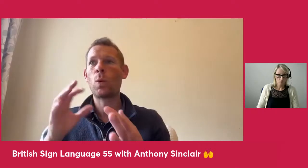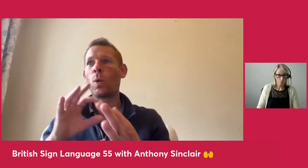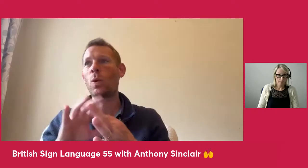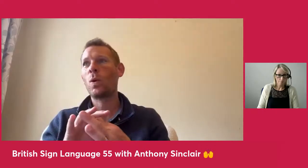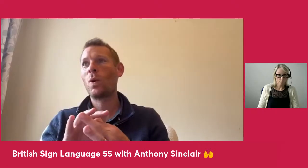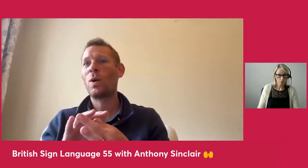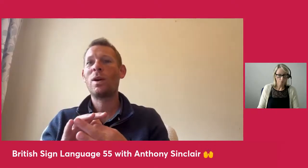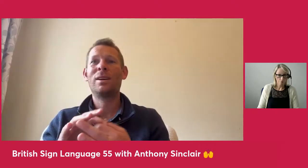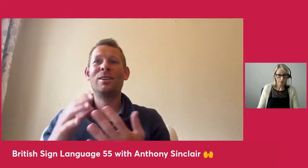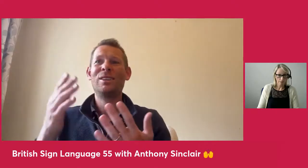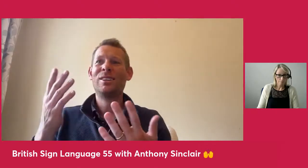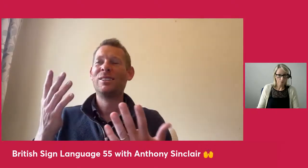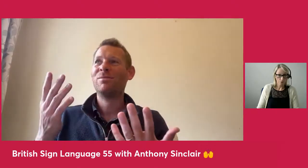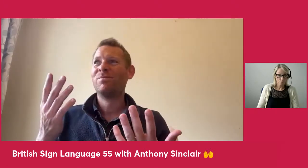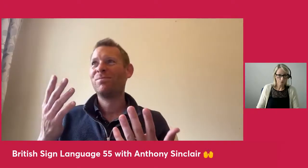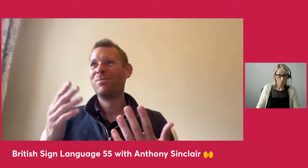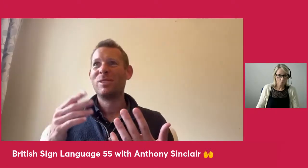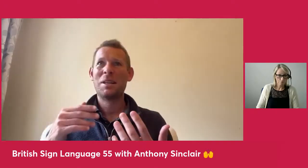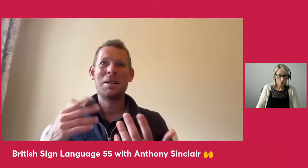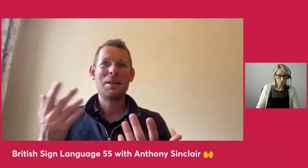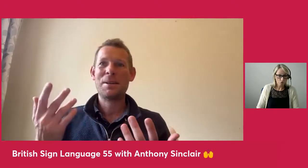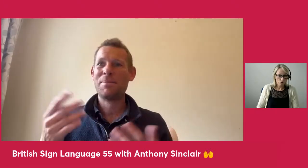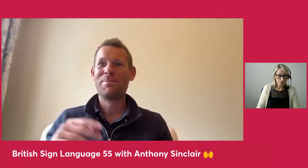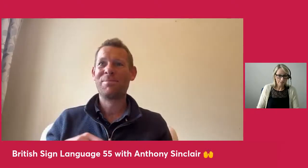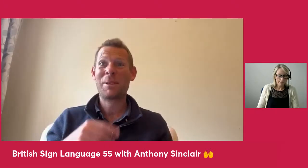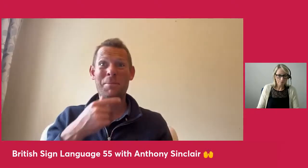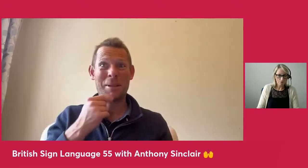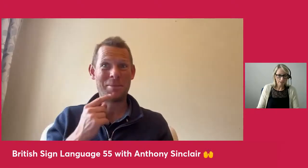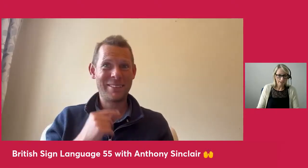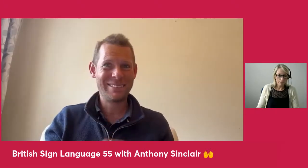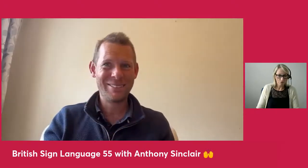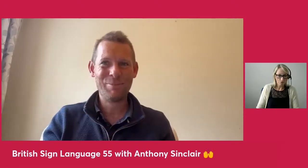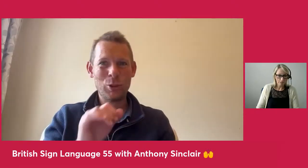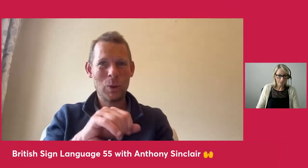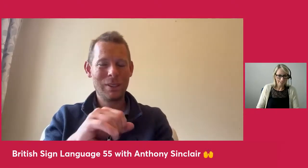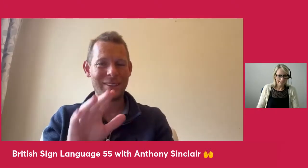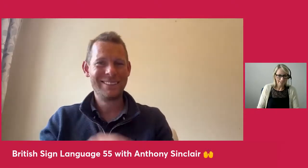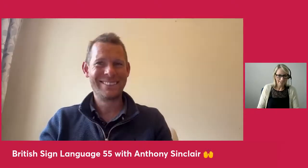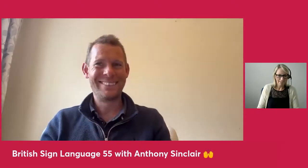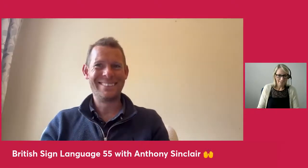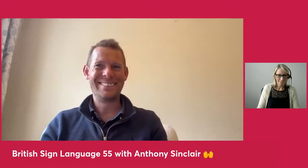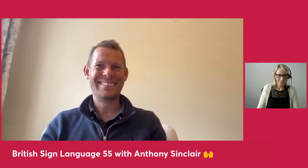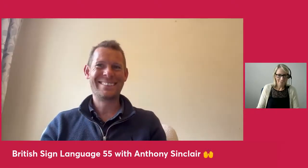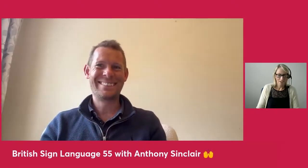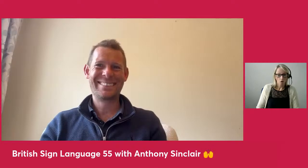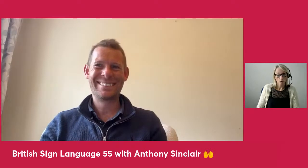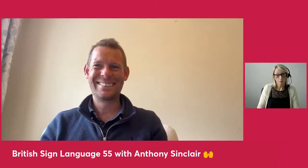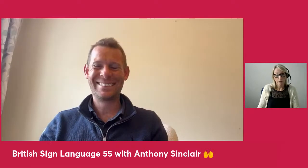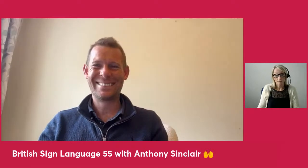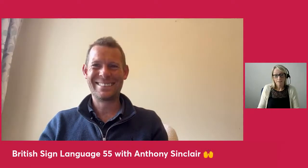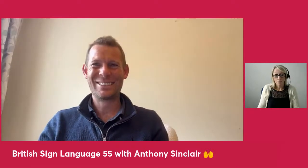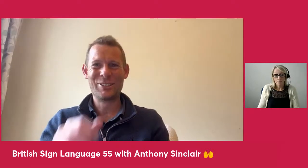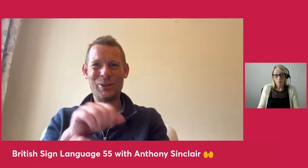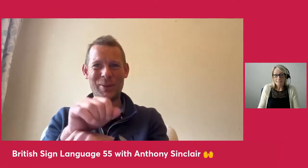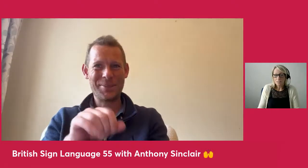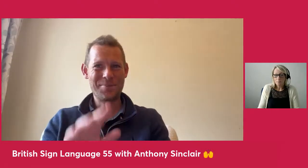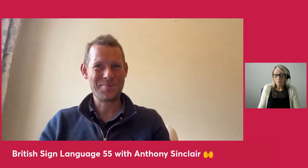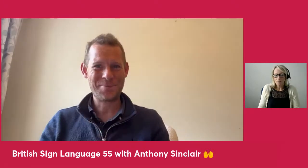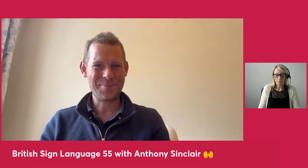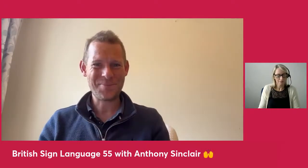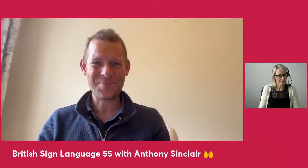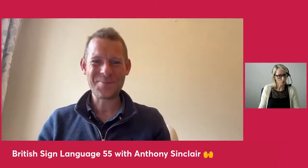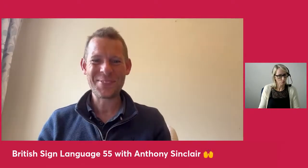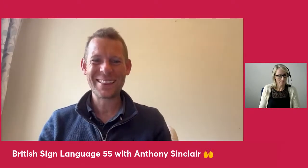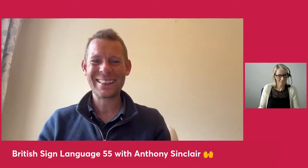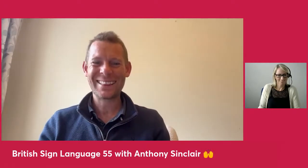So it could be if you're offering a person some food or asking them if they like or don't like, or maybe it could be in relation to